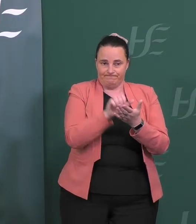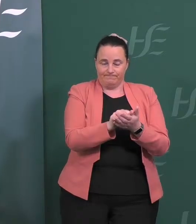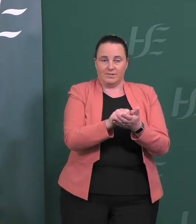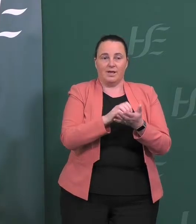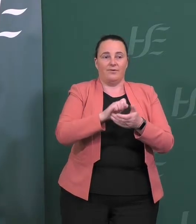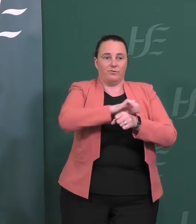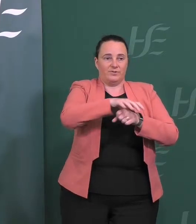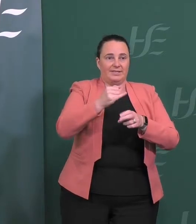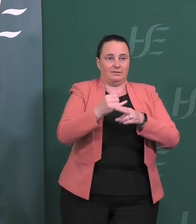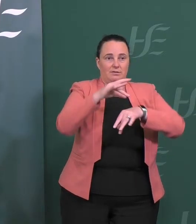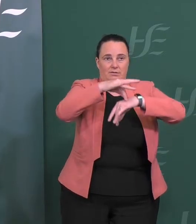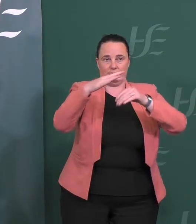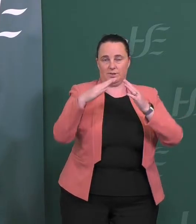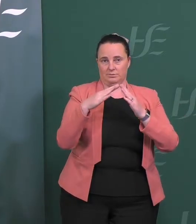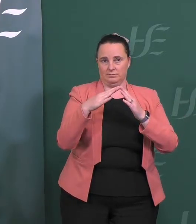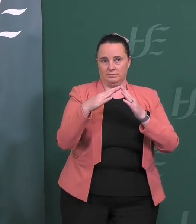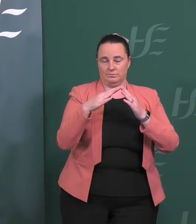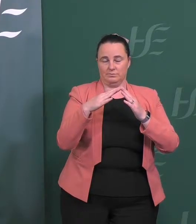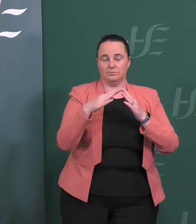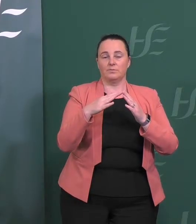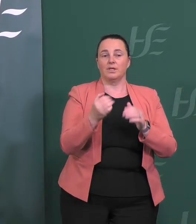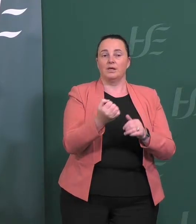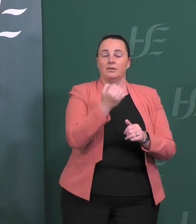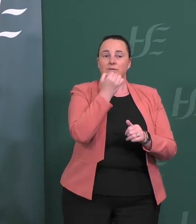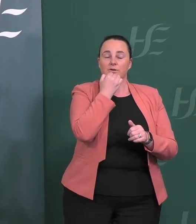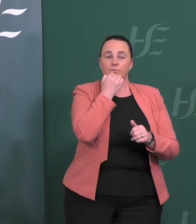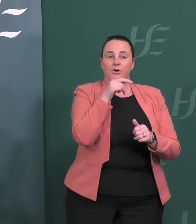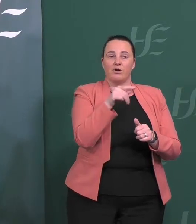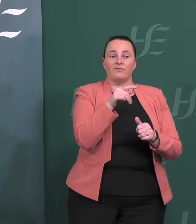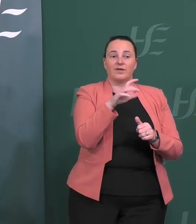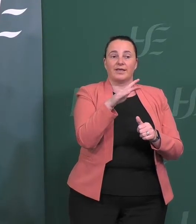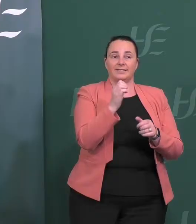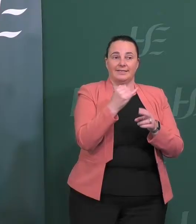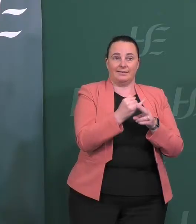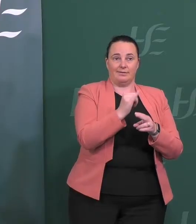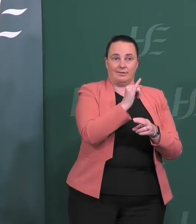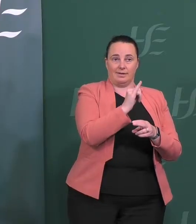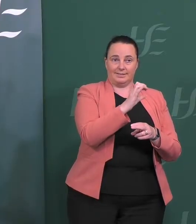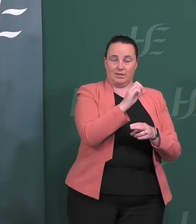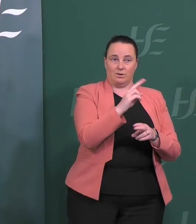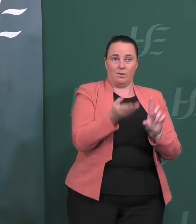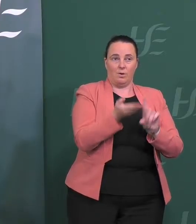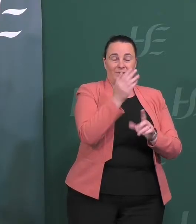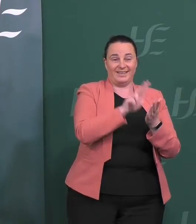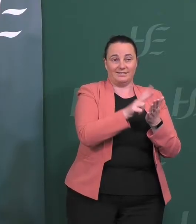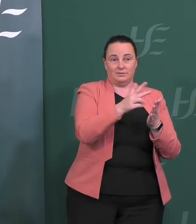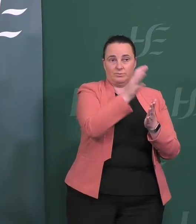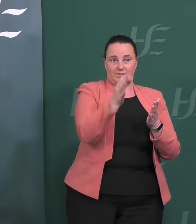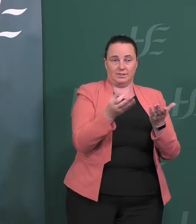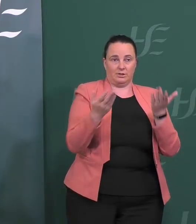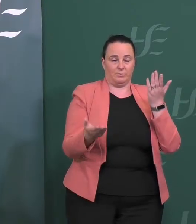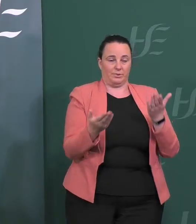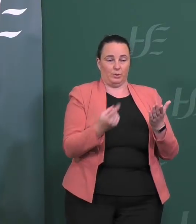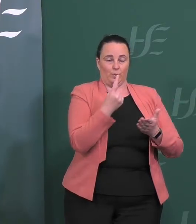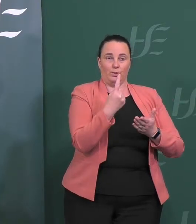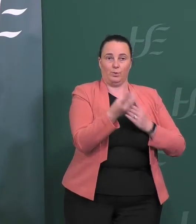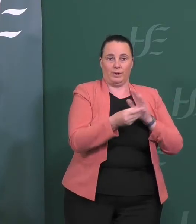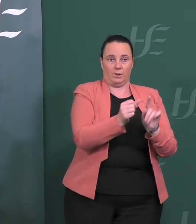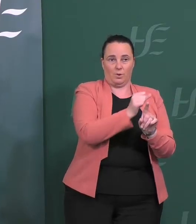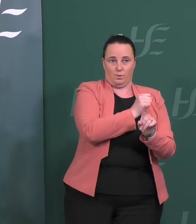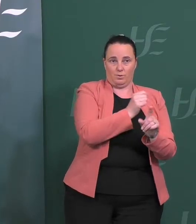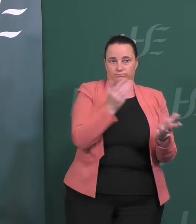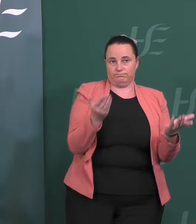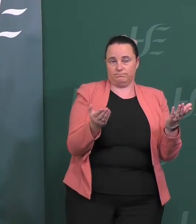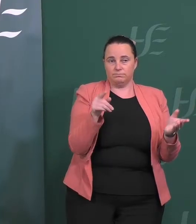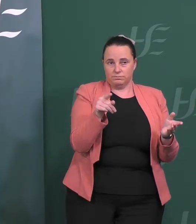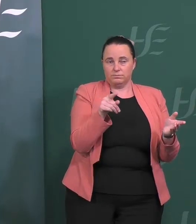cases into hospital. The number of confirmed cases in ICU is up 18% compared to this time last week,